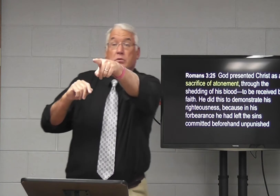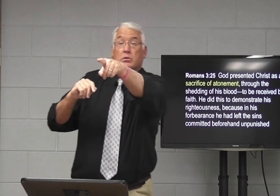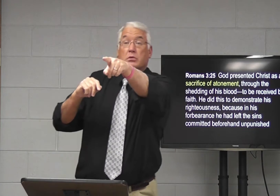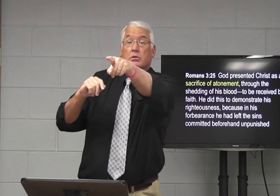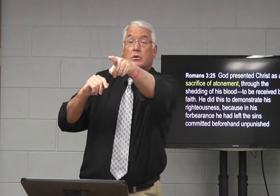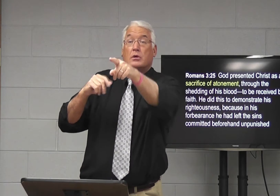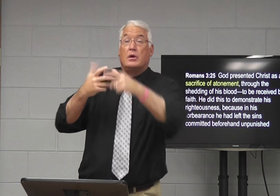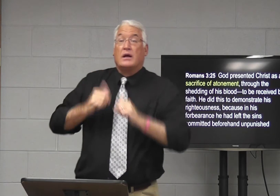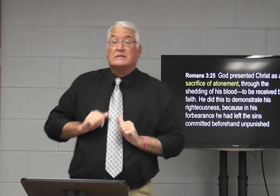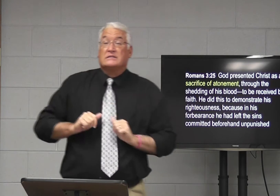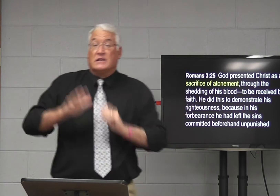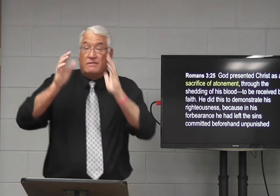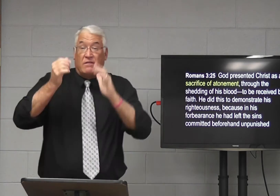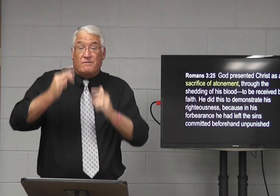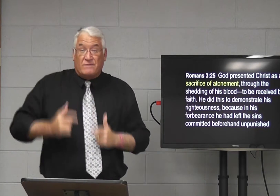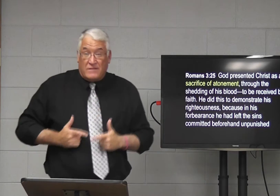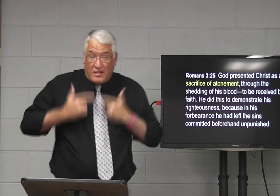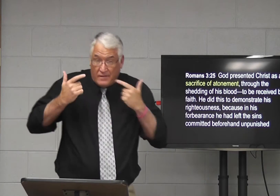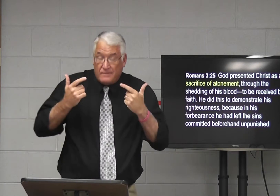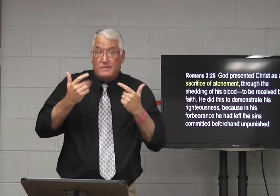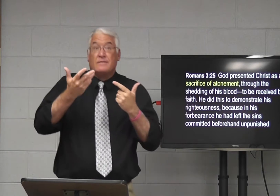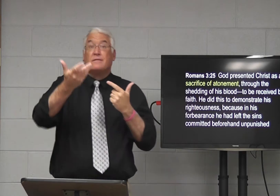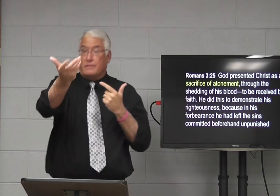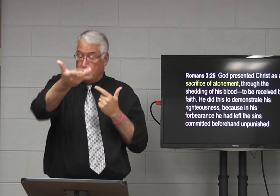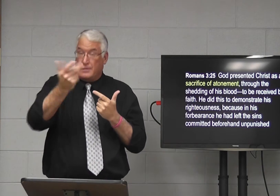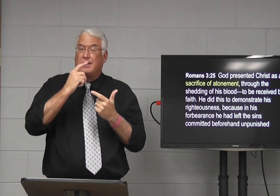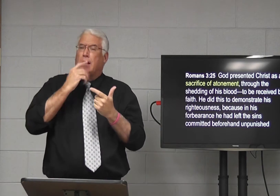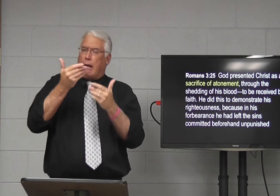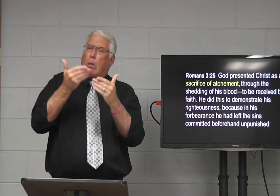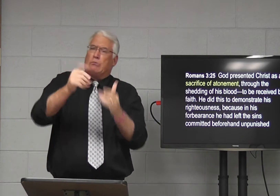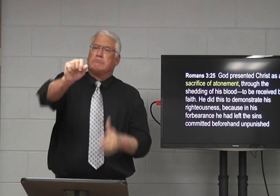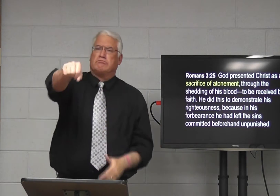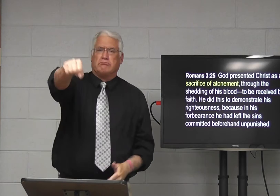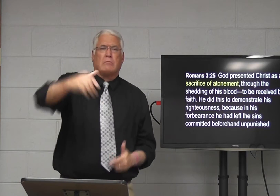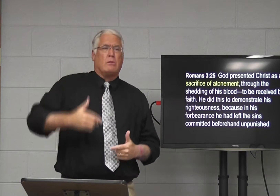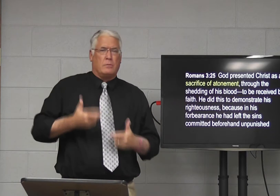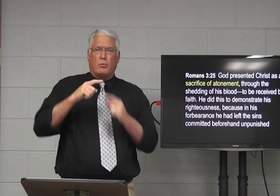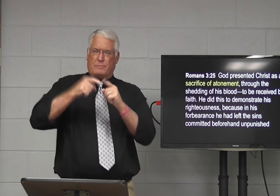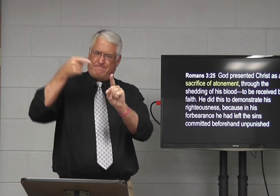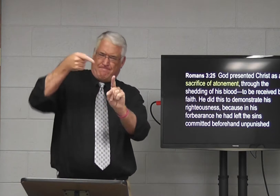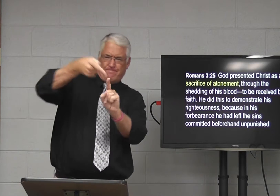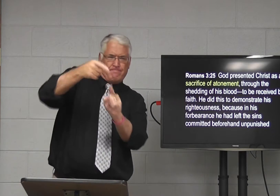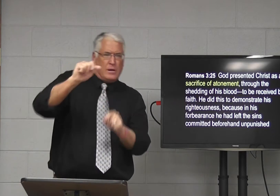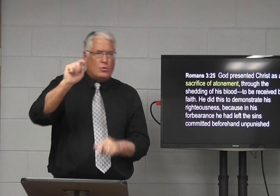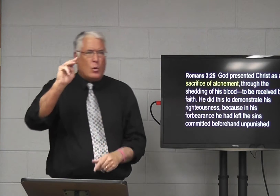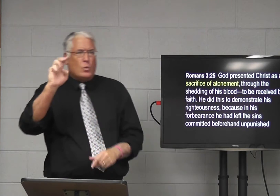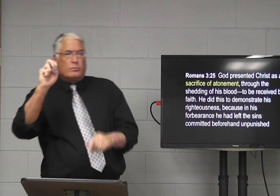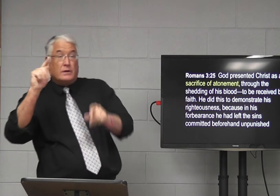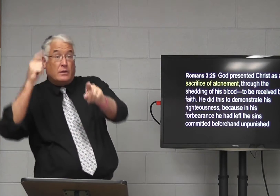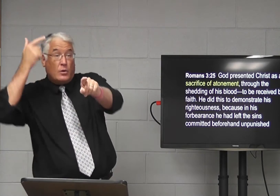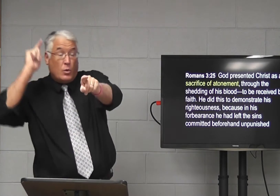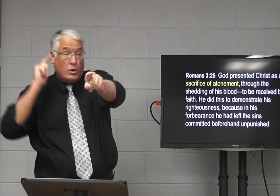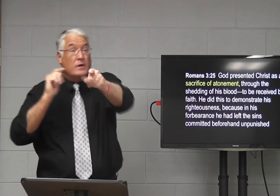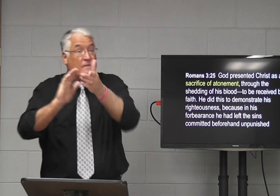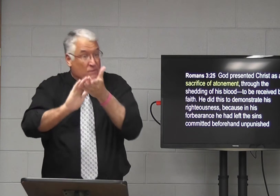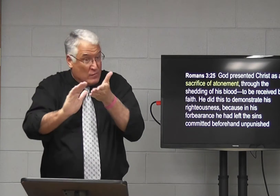means? Atonement? Sacrificing of life? It's close, yes. But the word atonement,